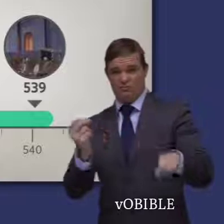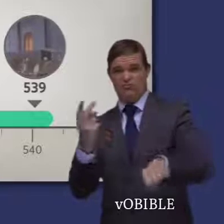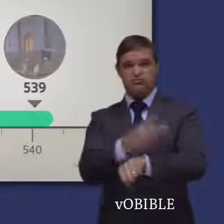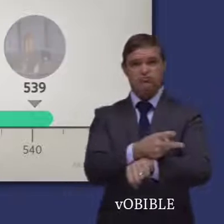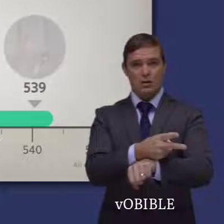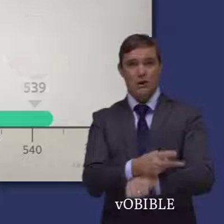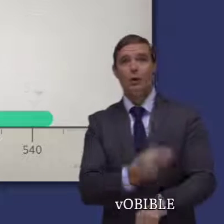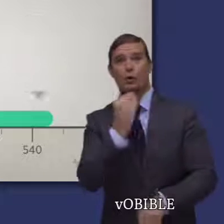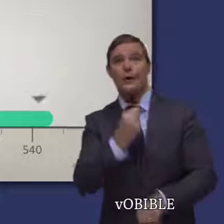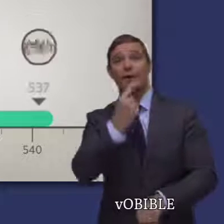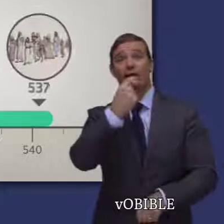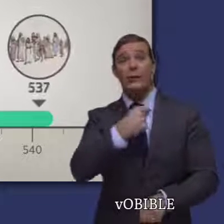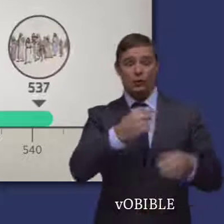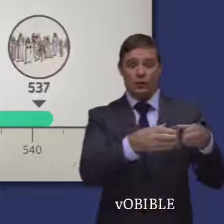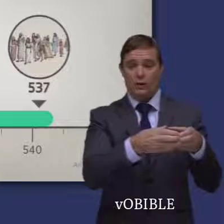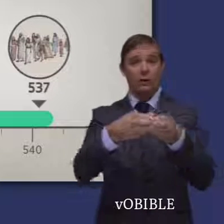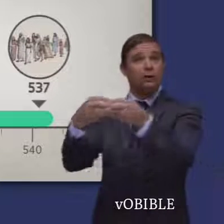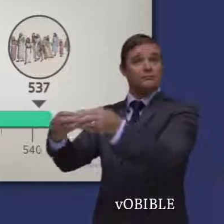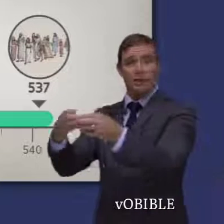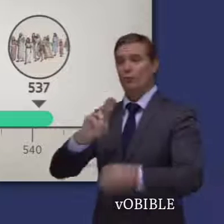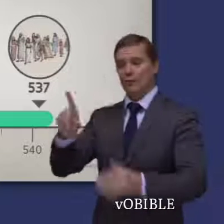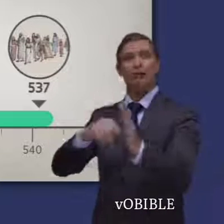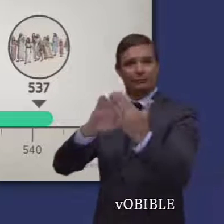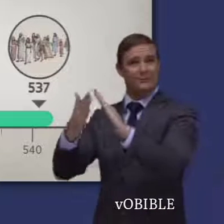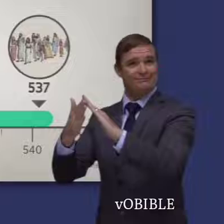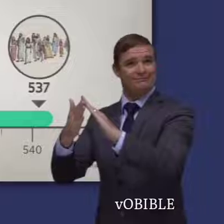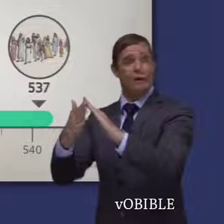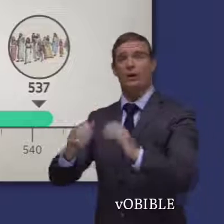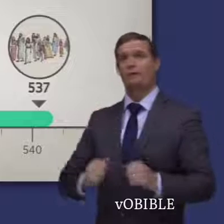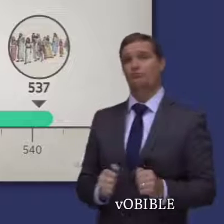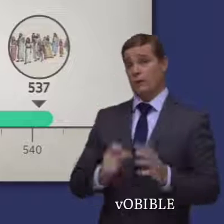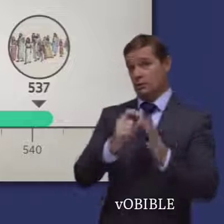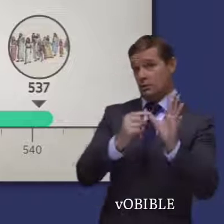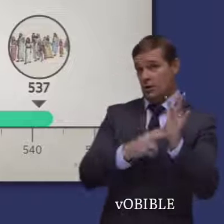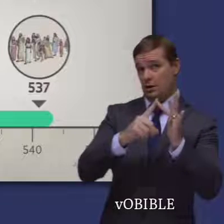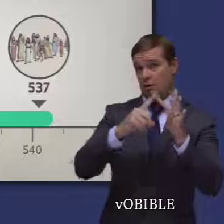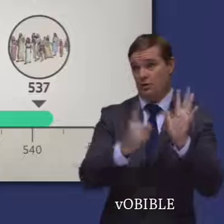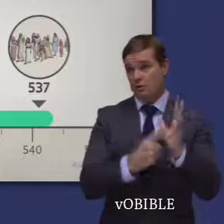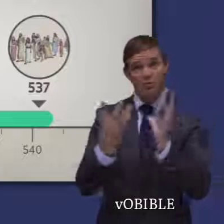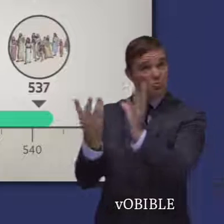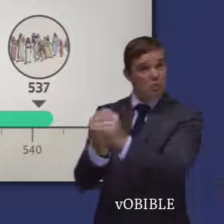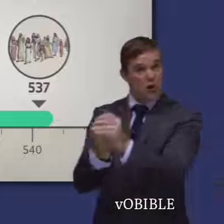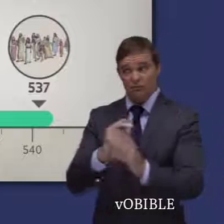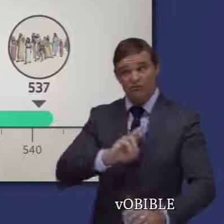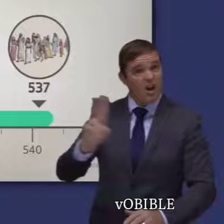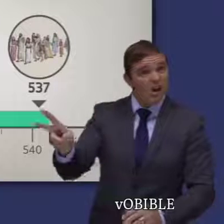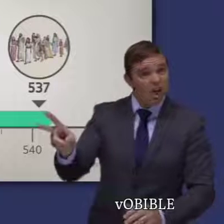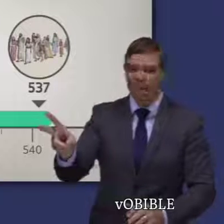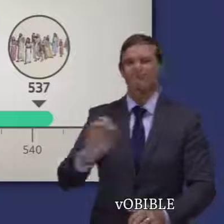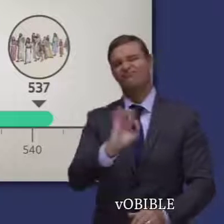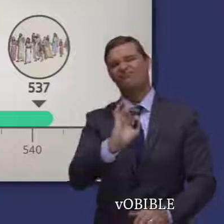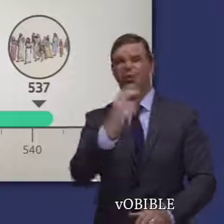Babylon and the return of a faithful remnant of God's people to Jerusalem. However, he did not join those returning